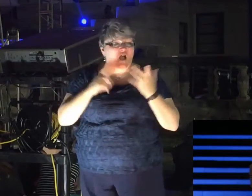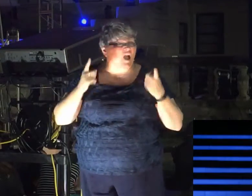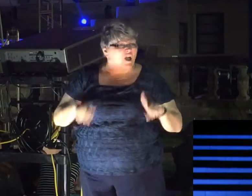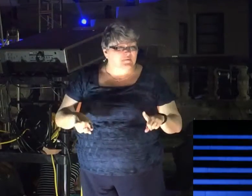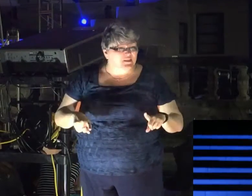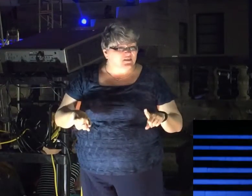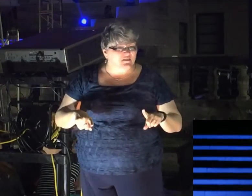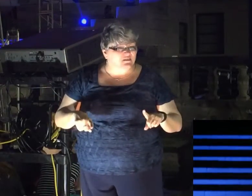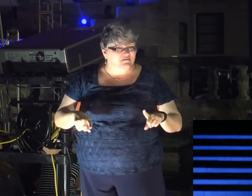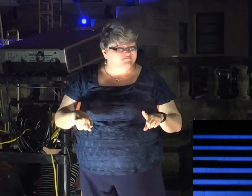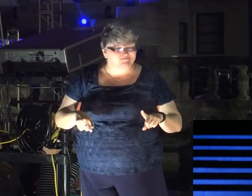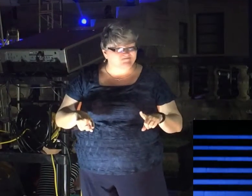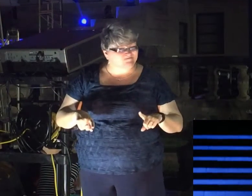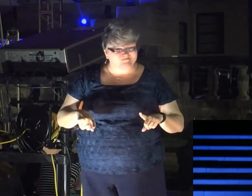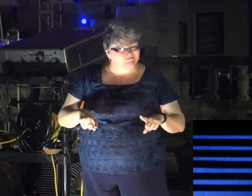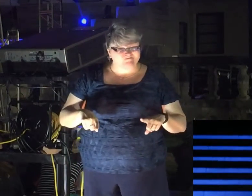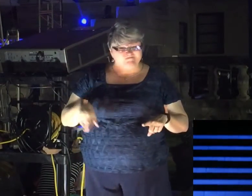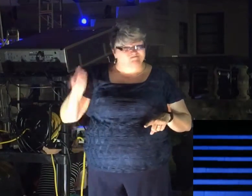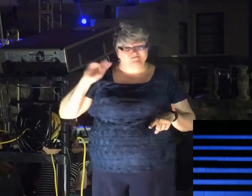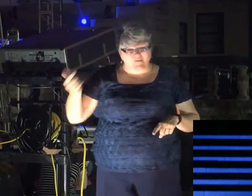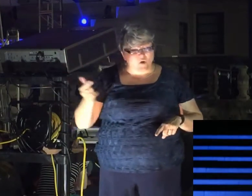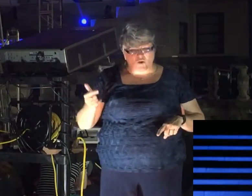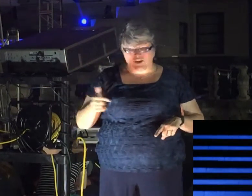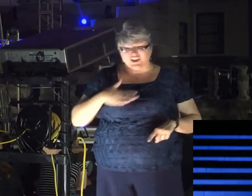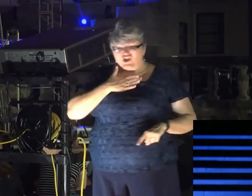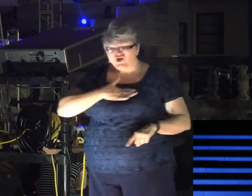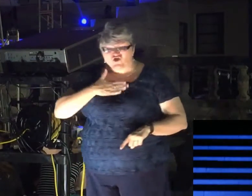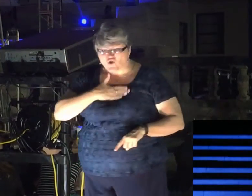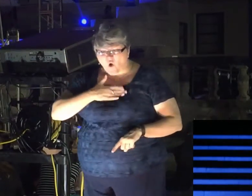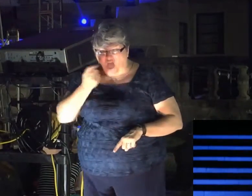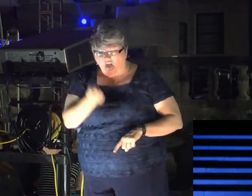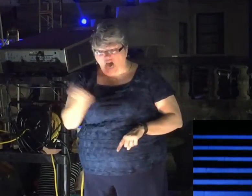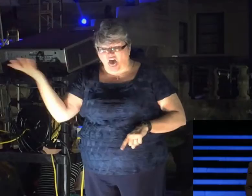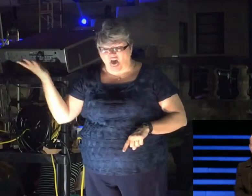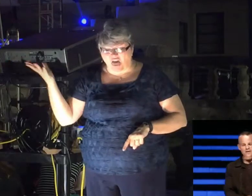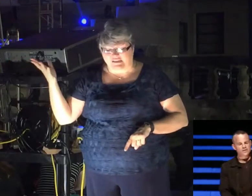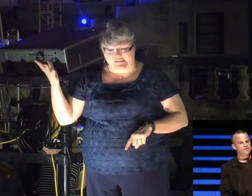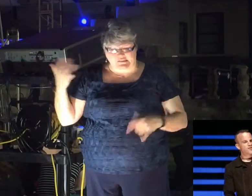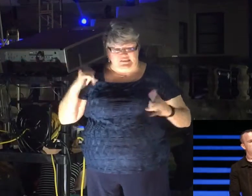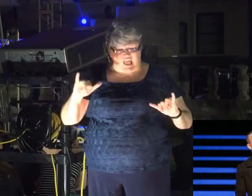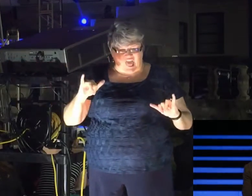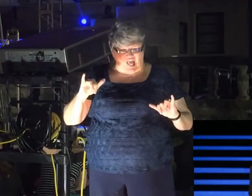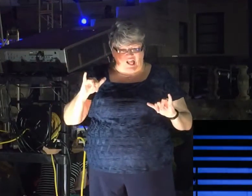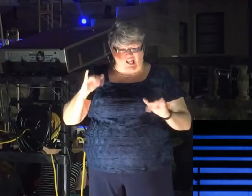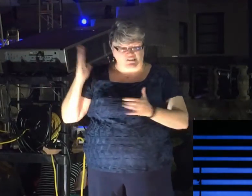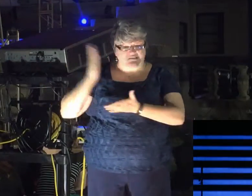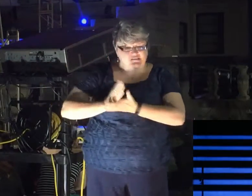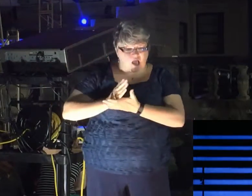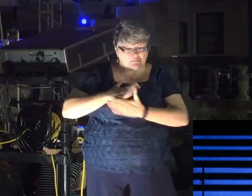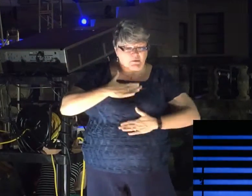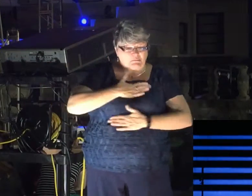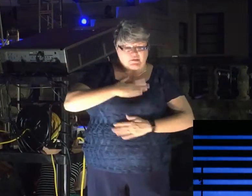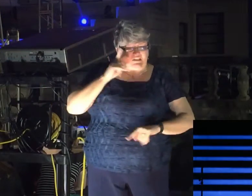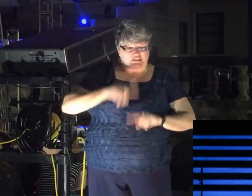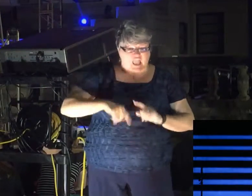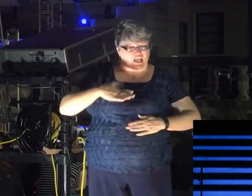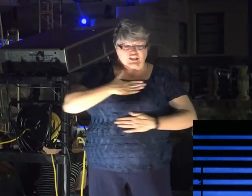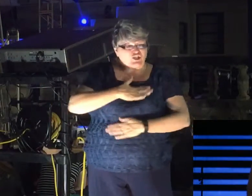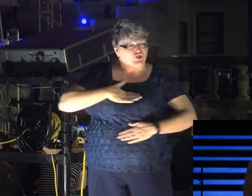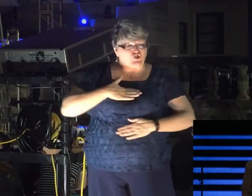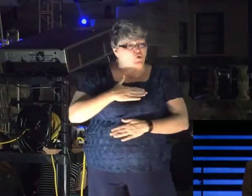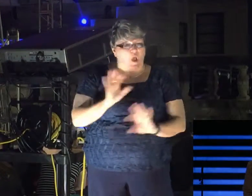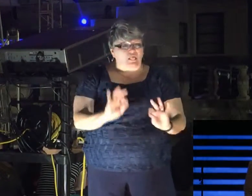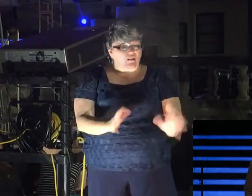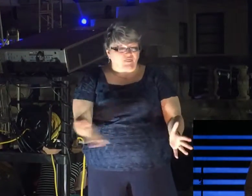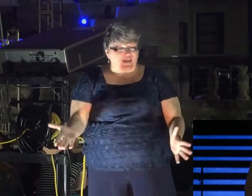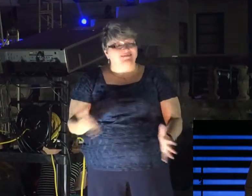pornography, what happens is you not only lose that joy when you cut it out of your life, it sears your ability to enjoy the